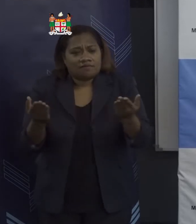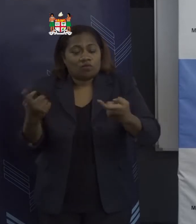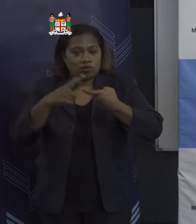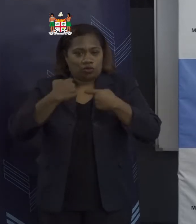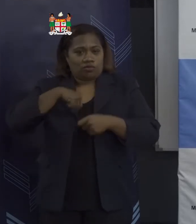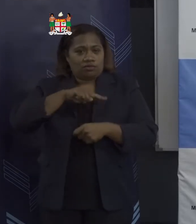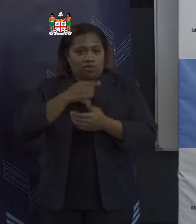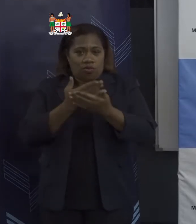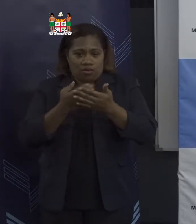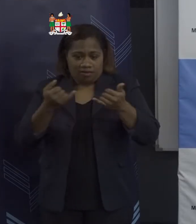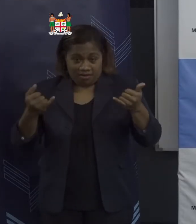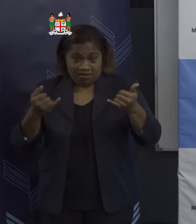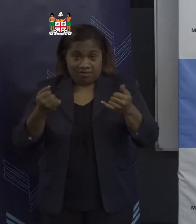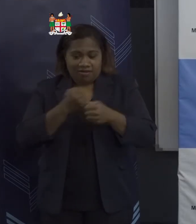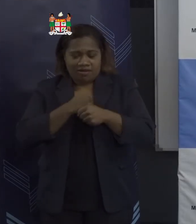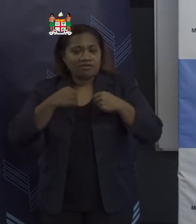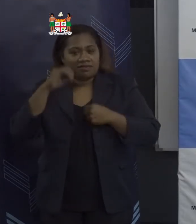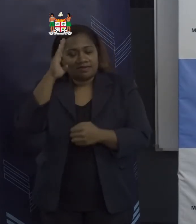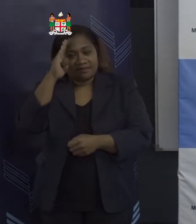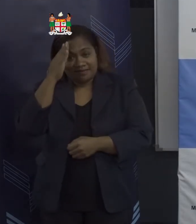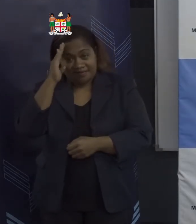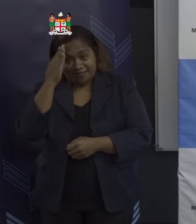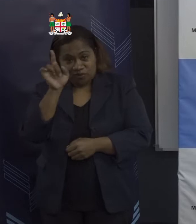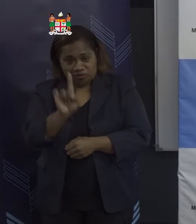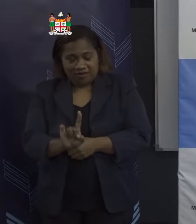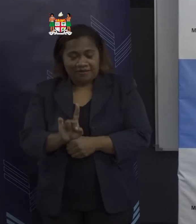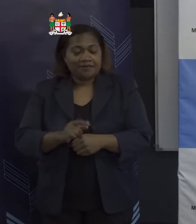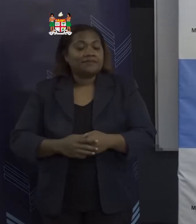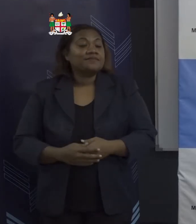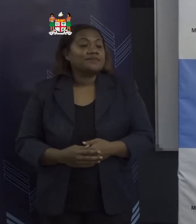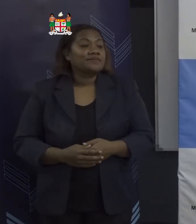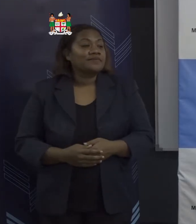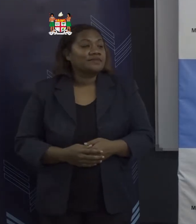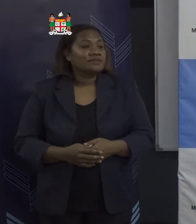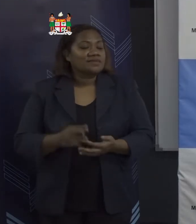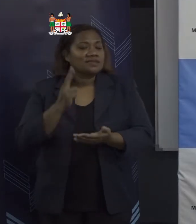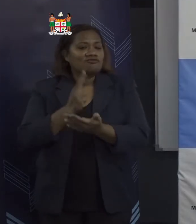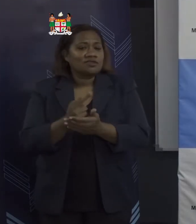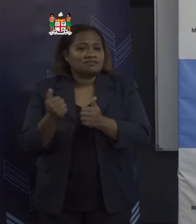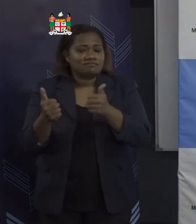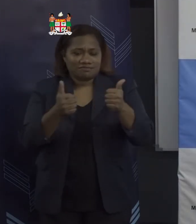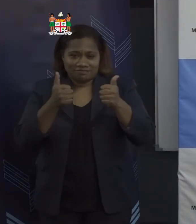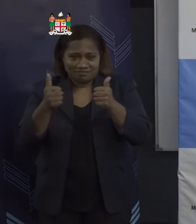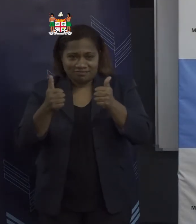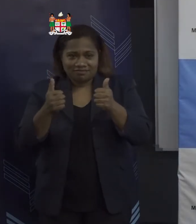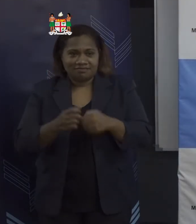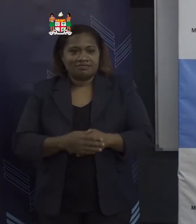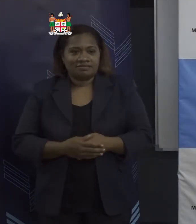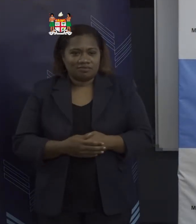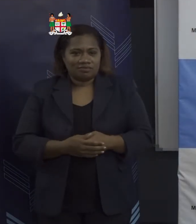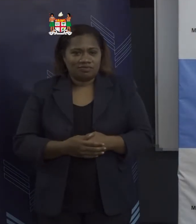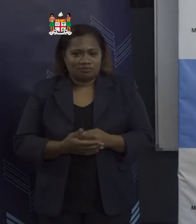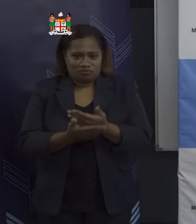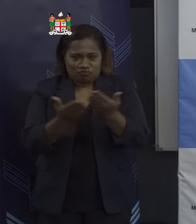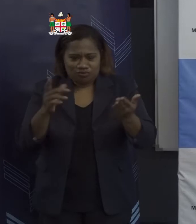via our Facebook page today, and that is really great. At least you're able to